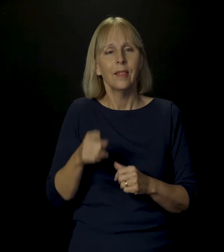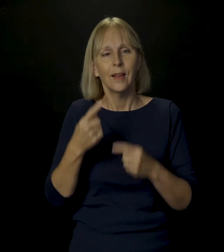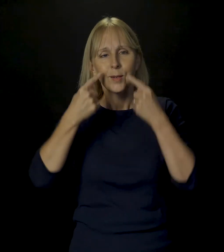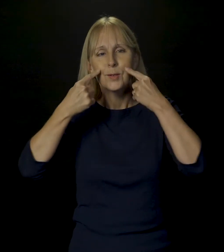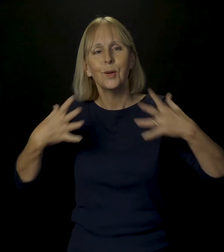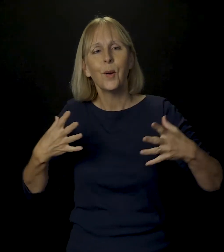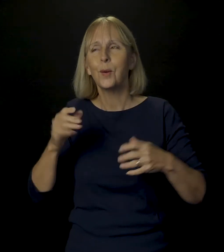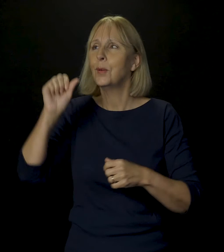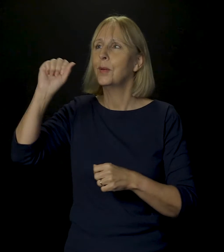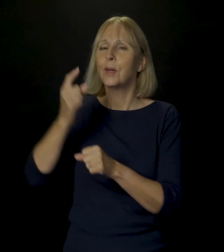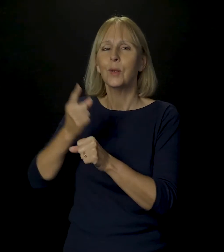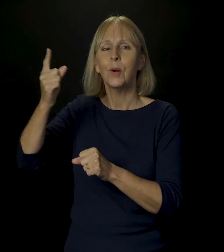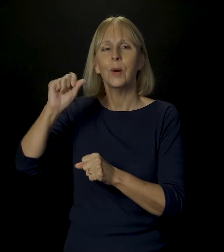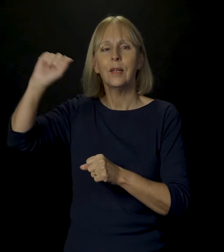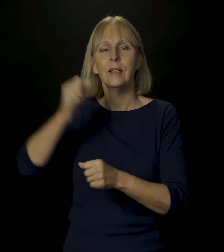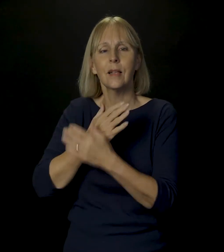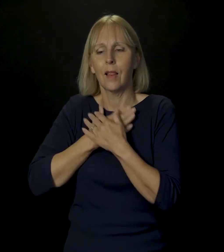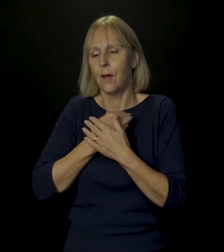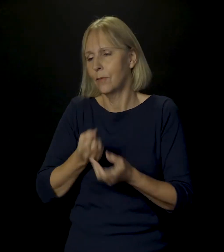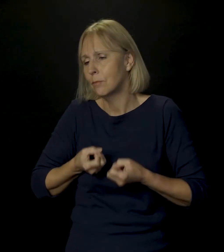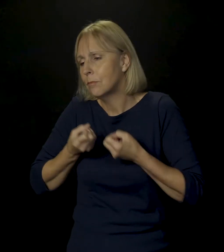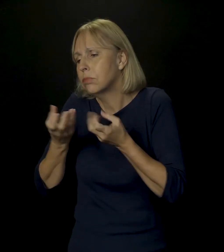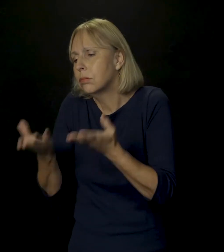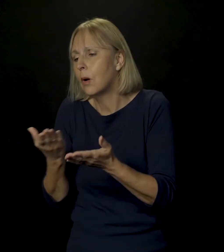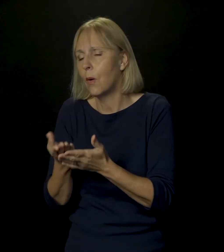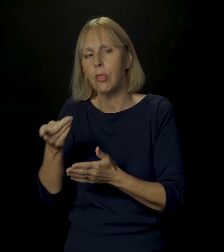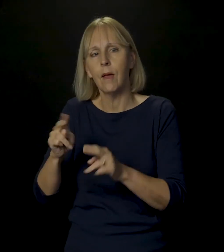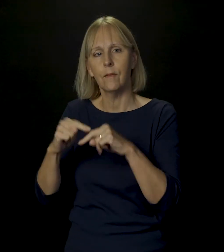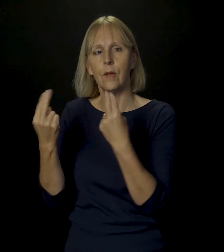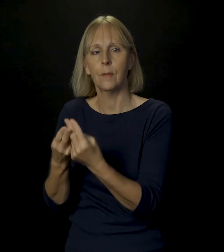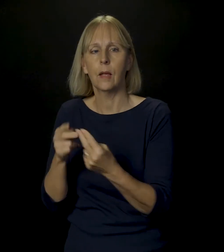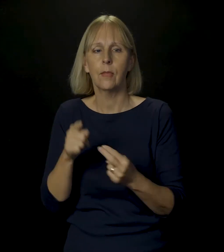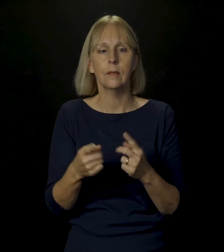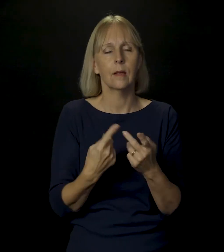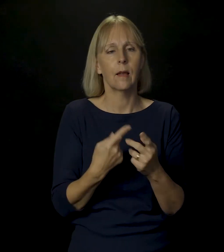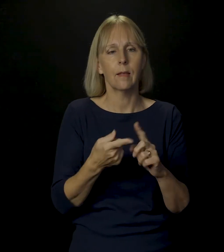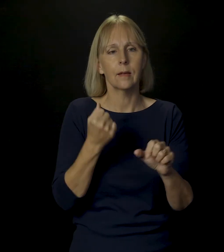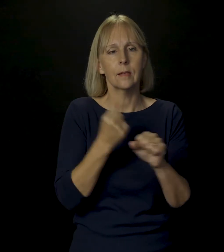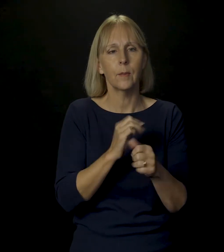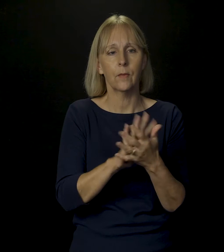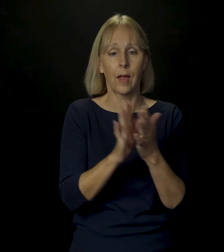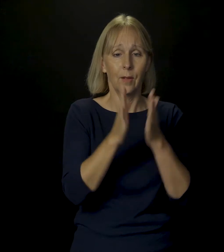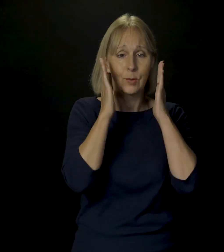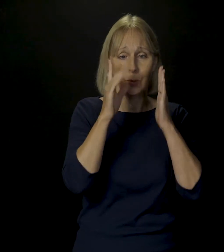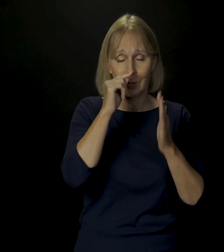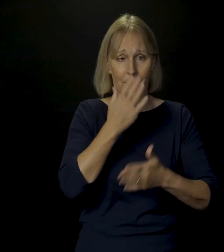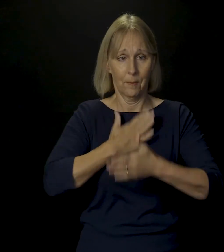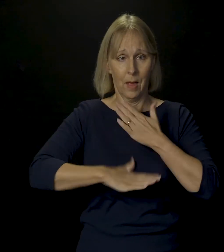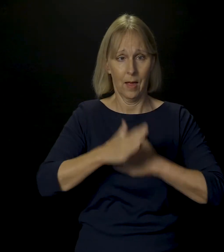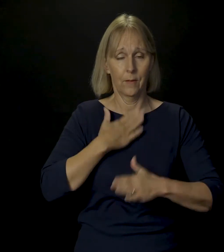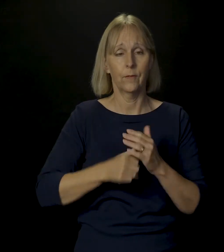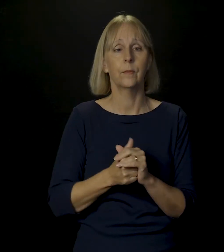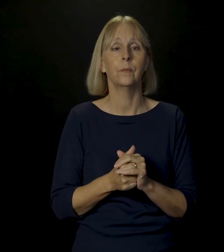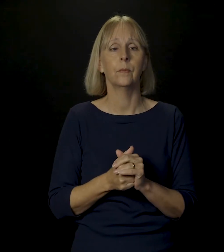Was Poured On Her Family And This Was Another Example Of The Church Being The Church In Acts 4 Luke